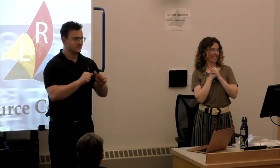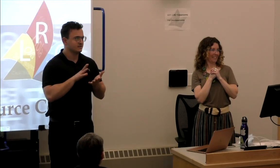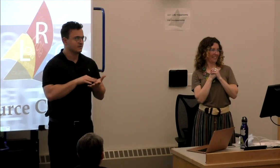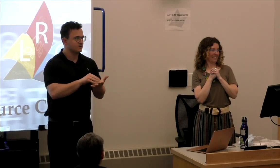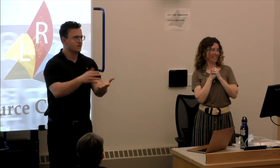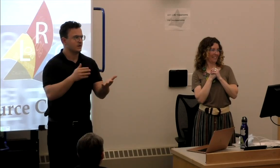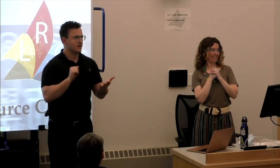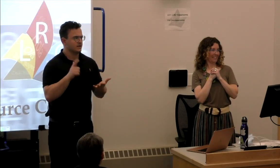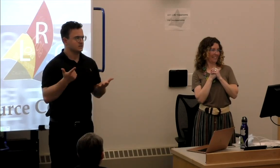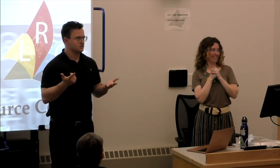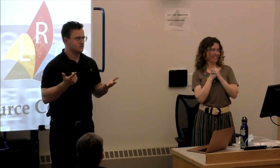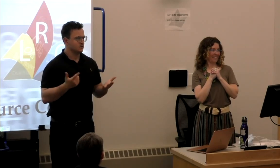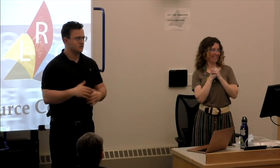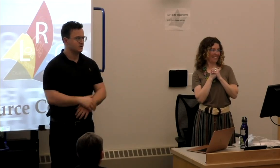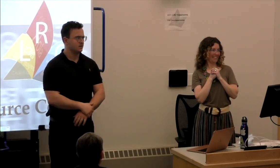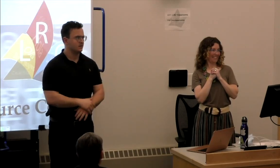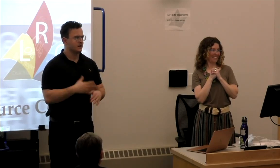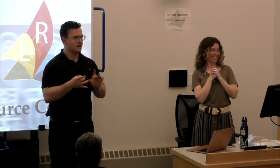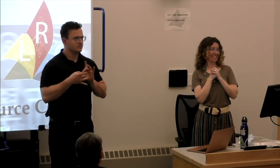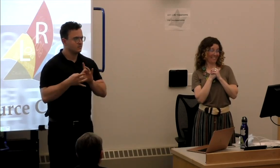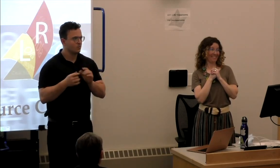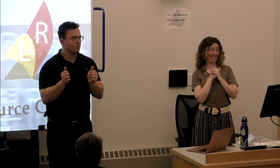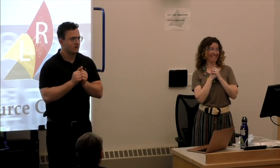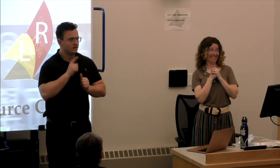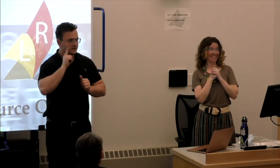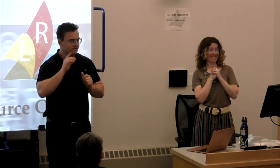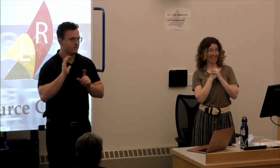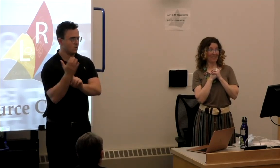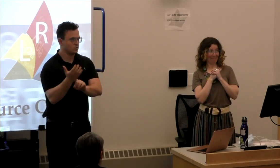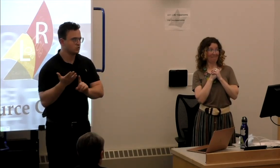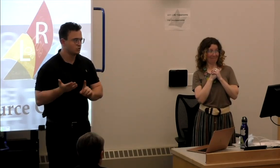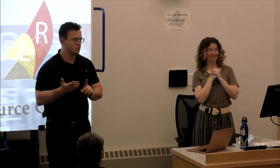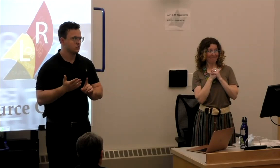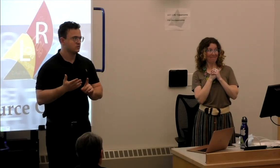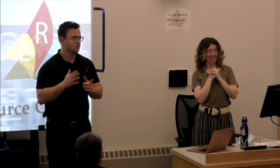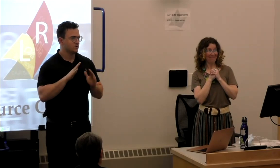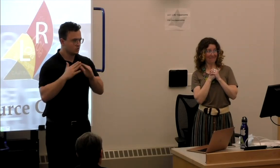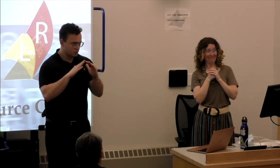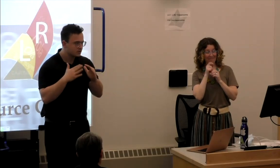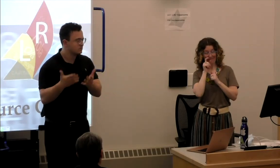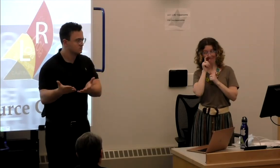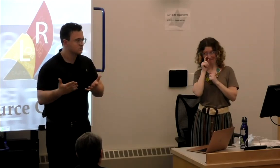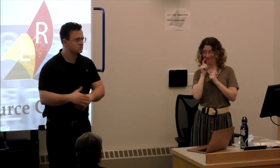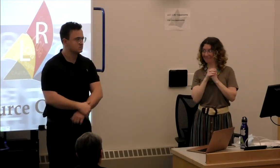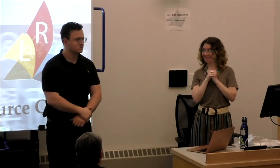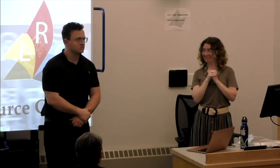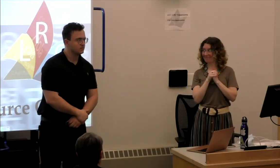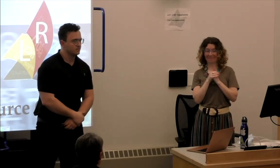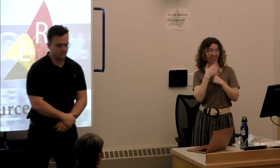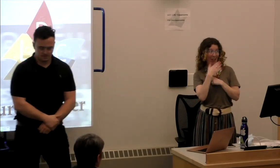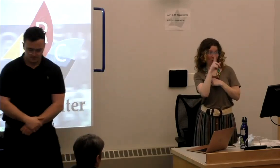And when you graduate, how do you continue to learn the language and incorporate in deaf culture and with the